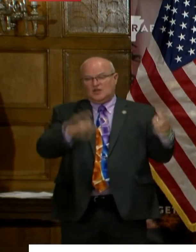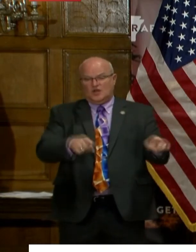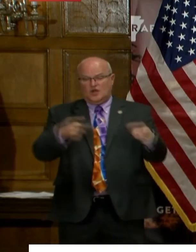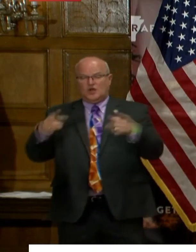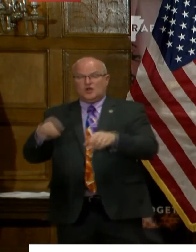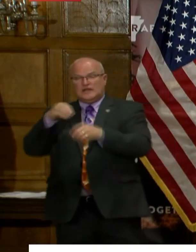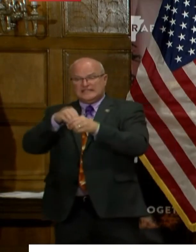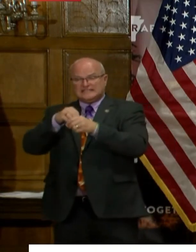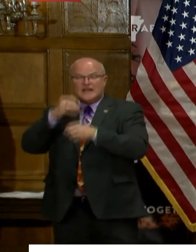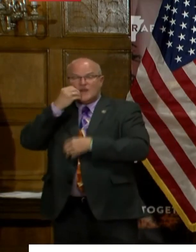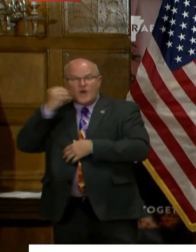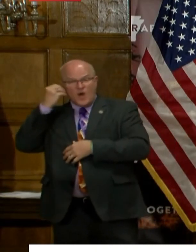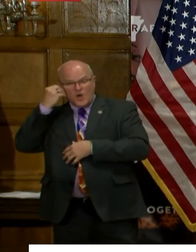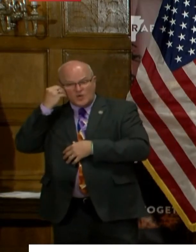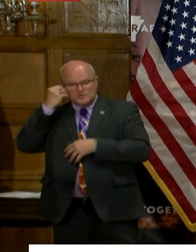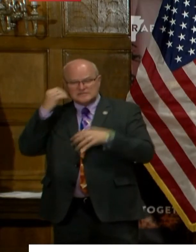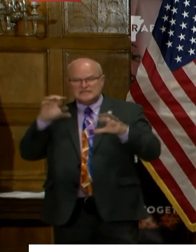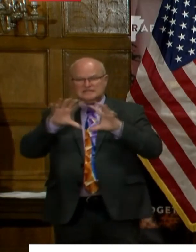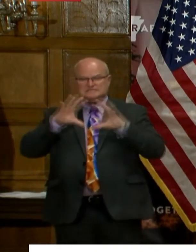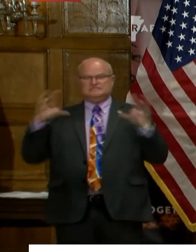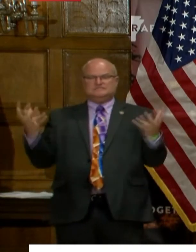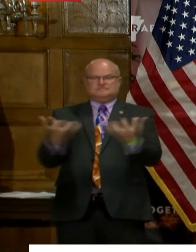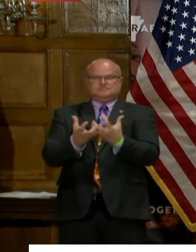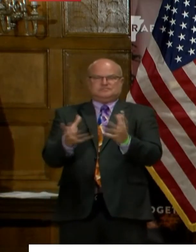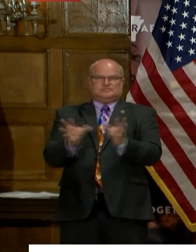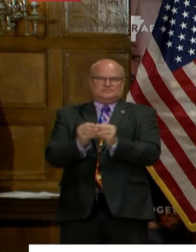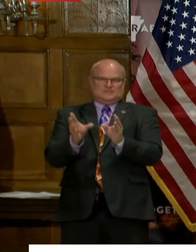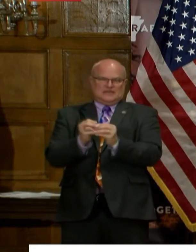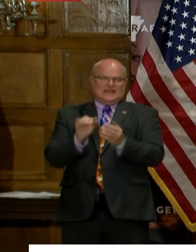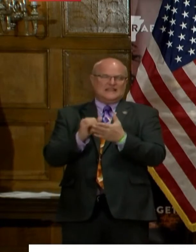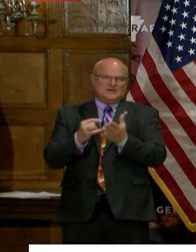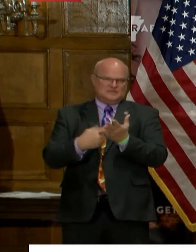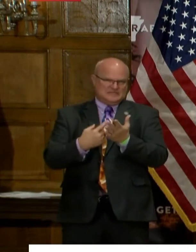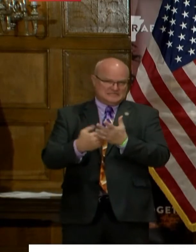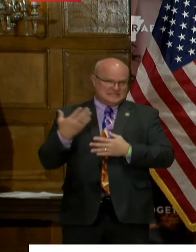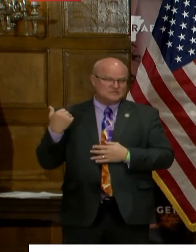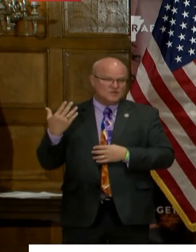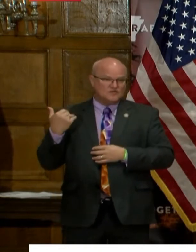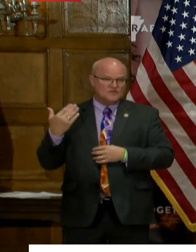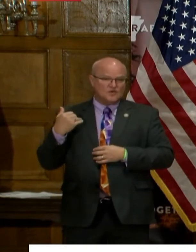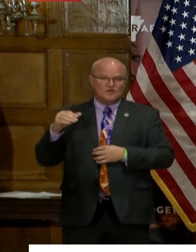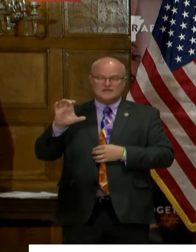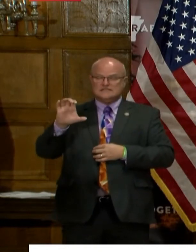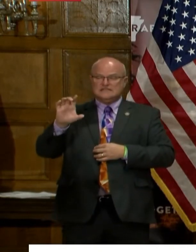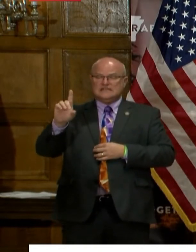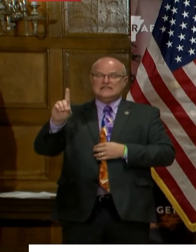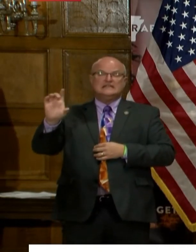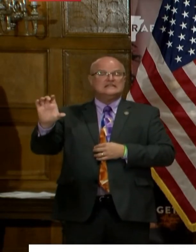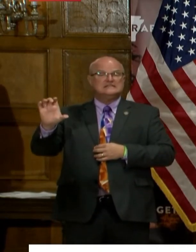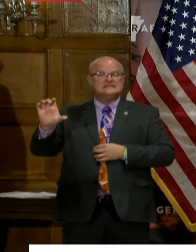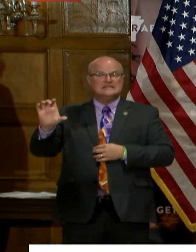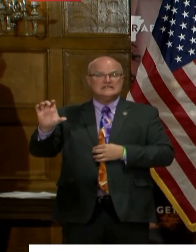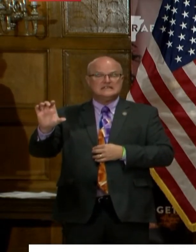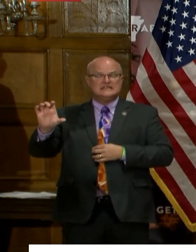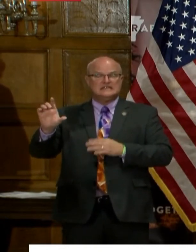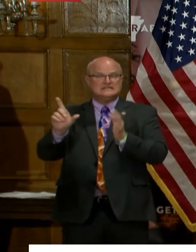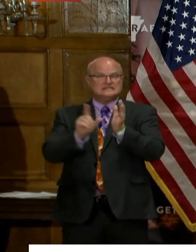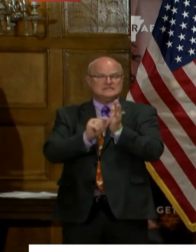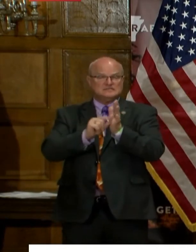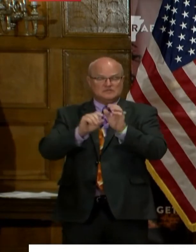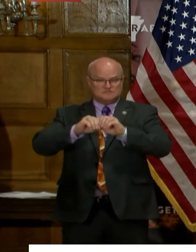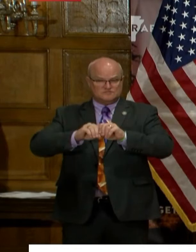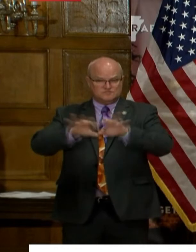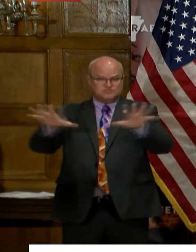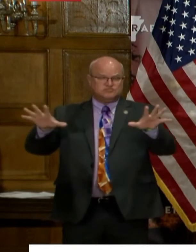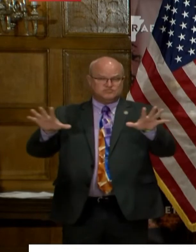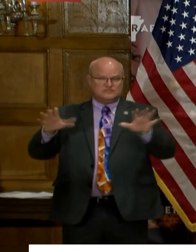within homes and social gatherings that has been discussed before. The CDC has put out notifications